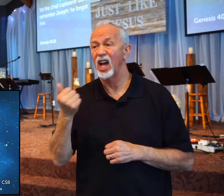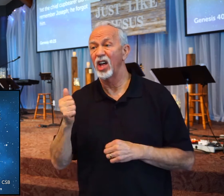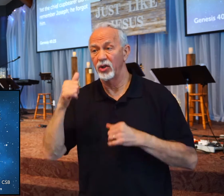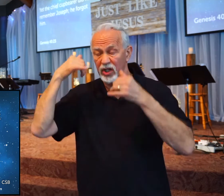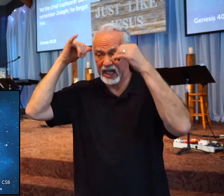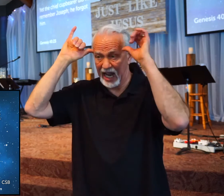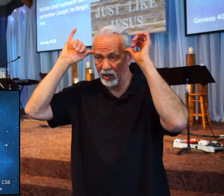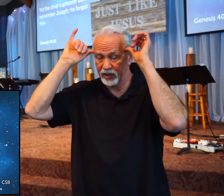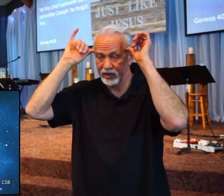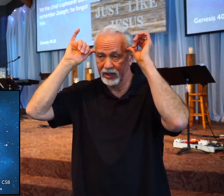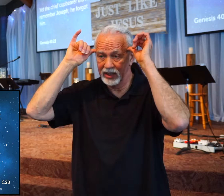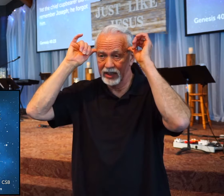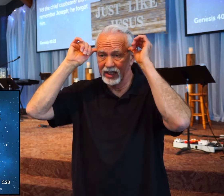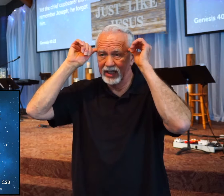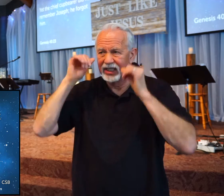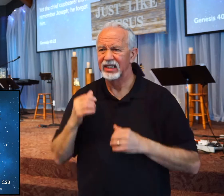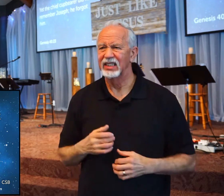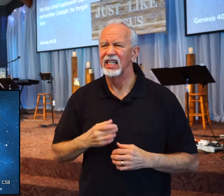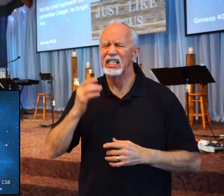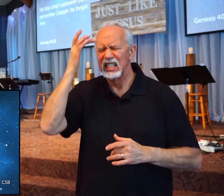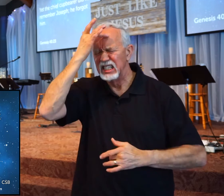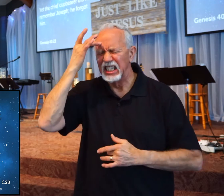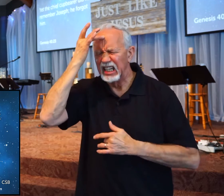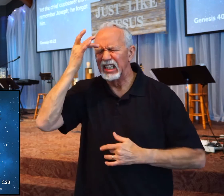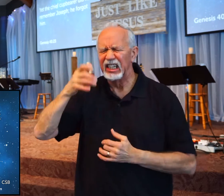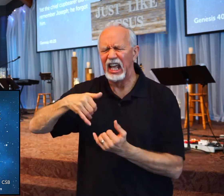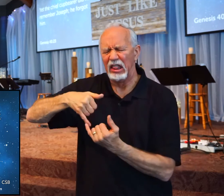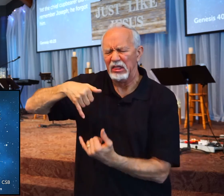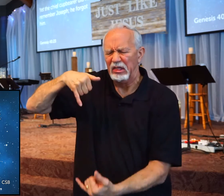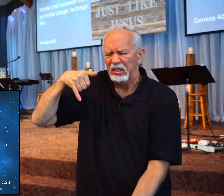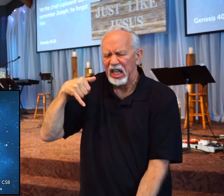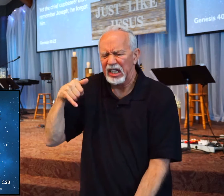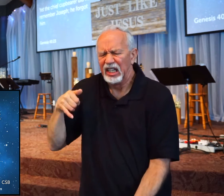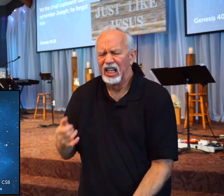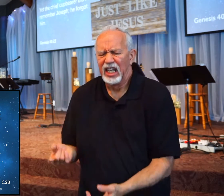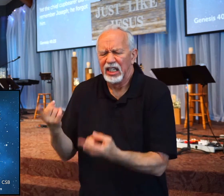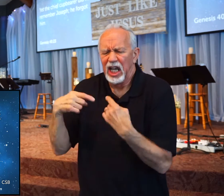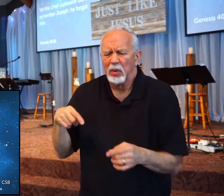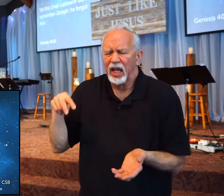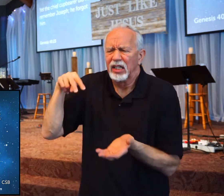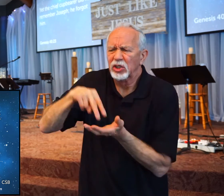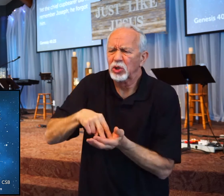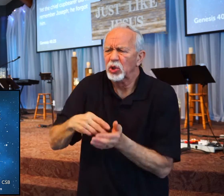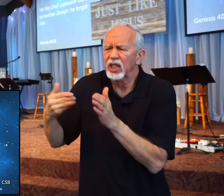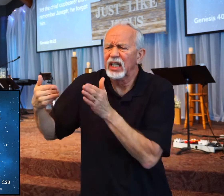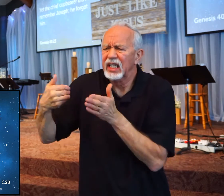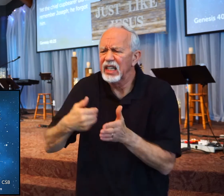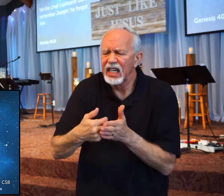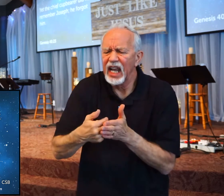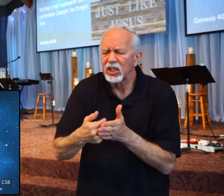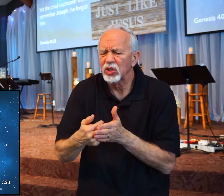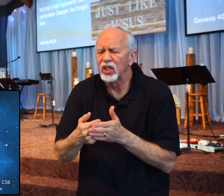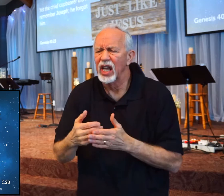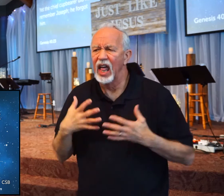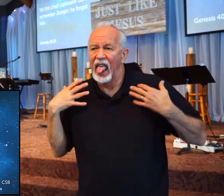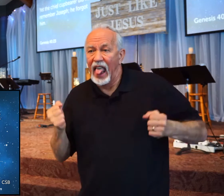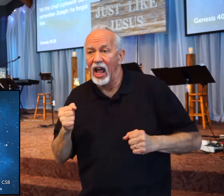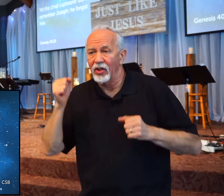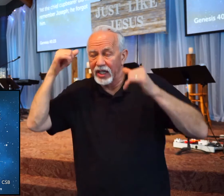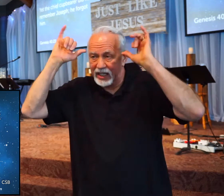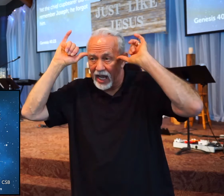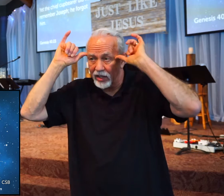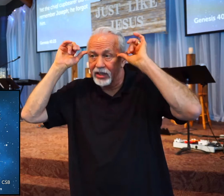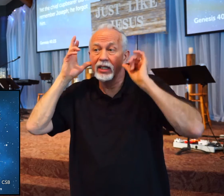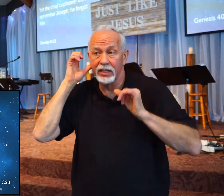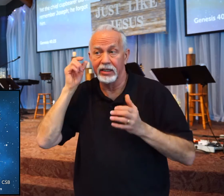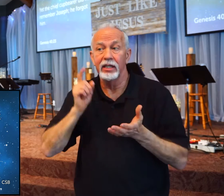cows, sickly and thin, came up from the Nile and stood beside the healthy cows on the bank of the Nile." Now, I want you to listen